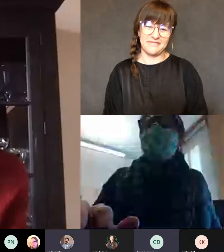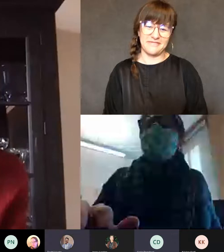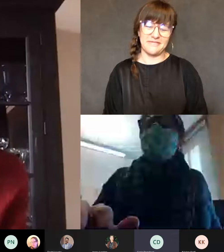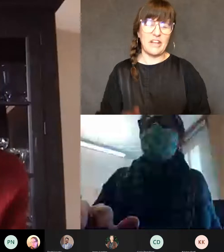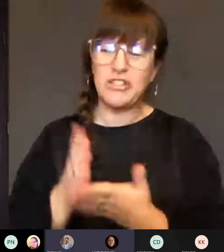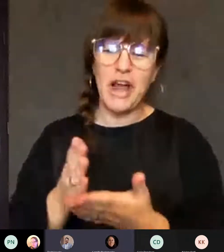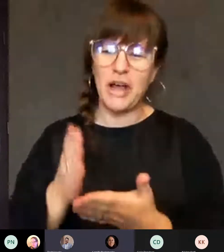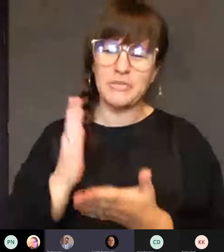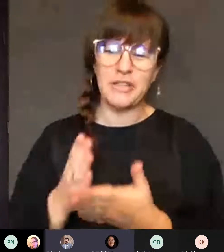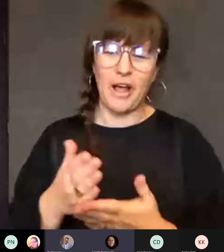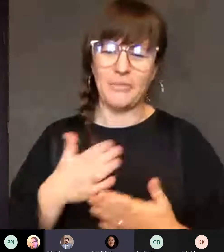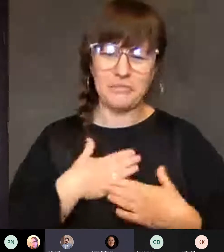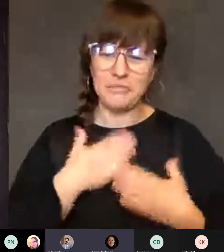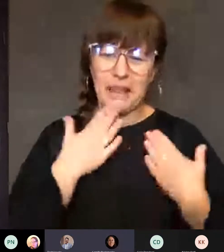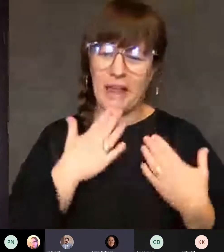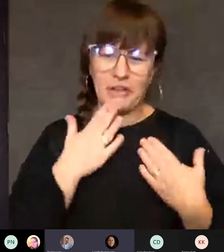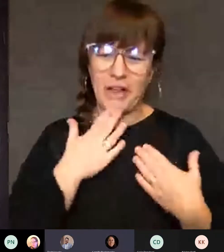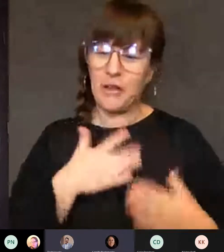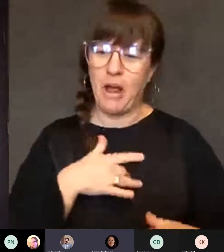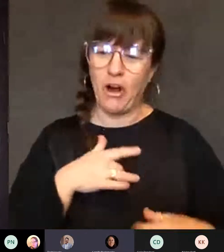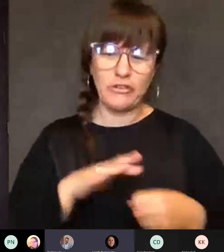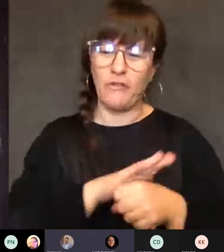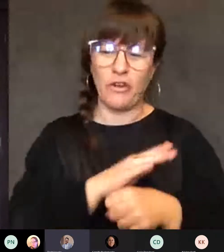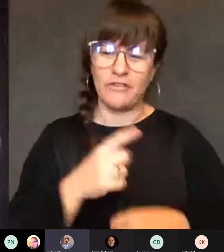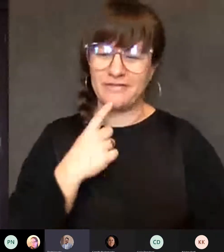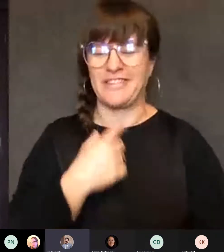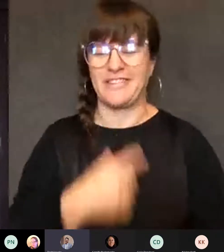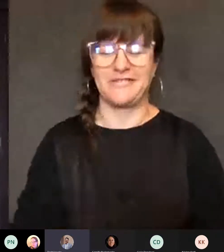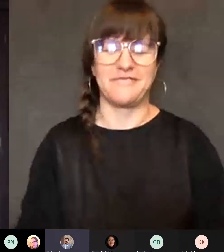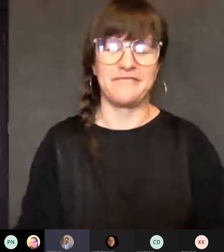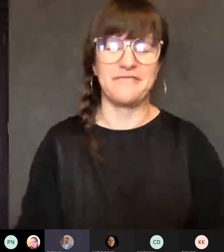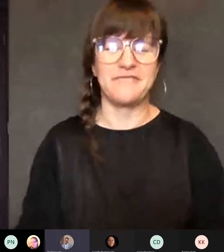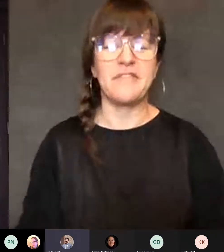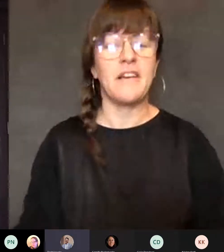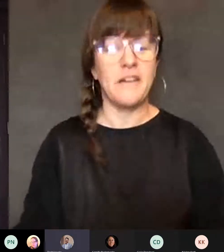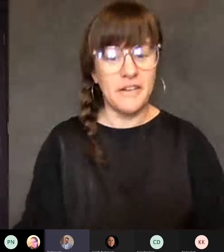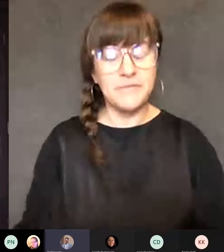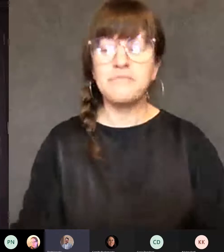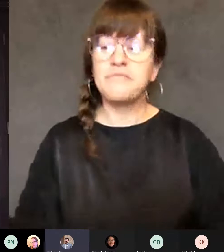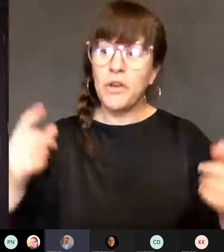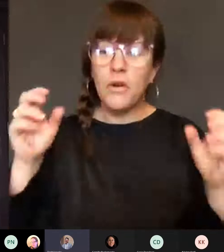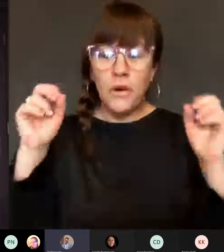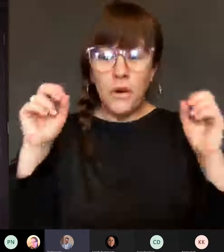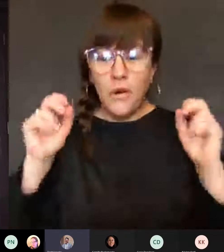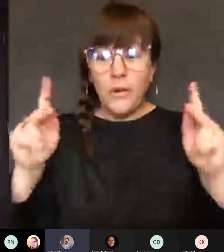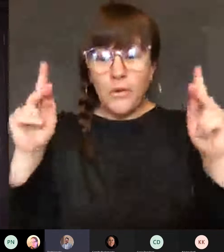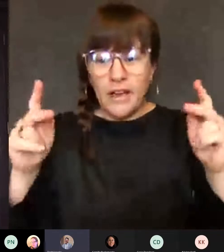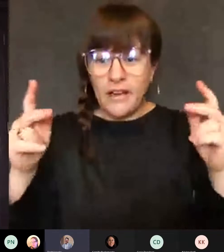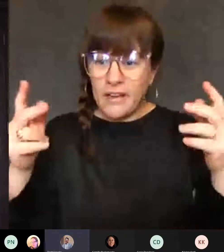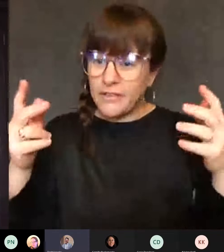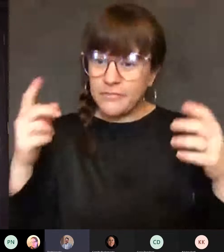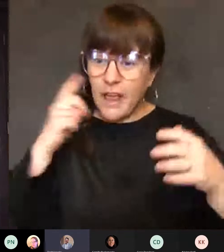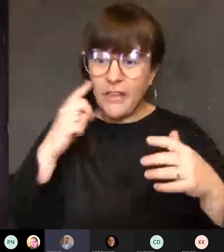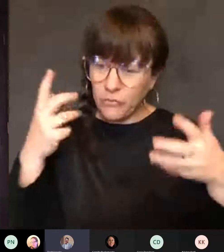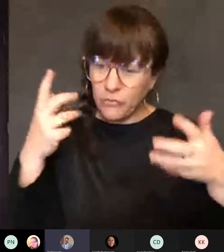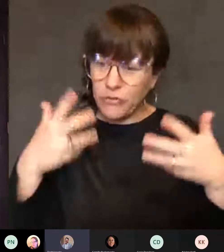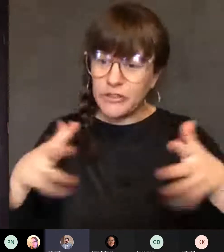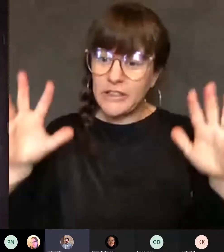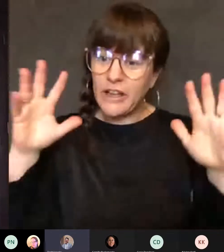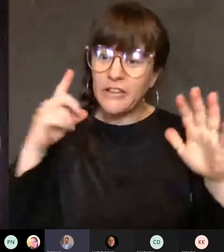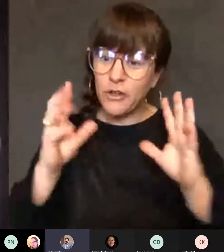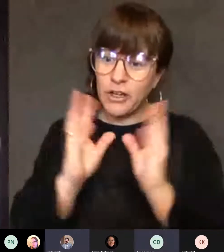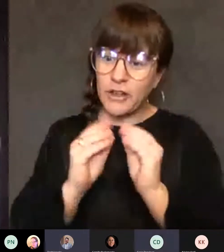it. So Becky, I'm going to propose that we end on that quote unquote note for this